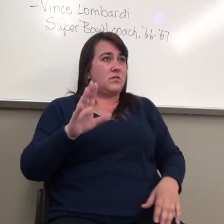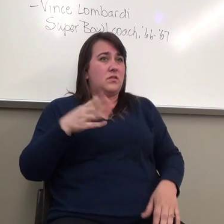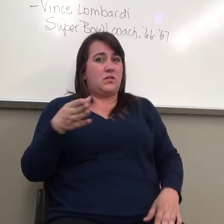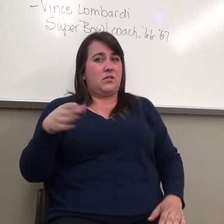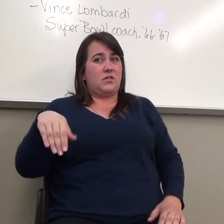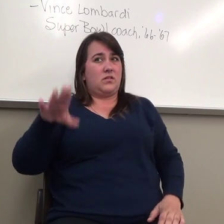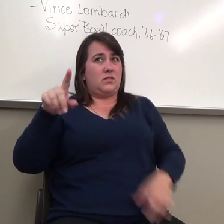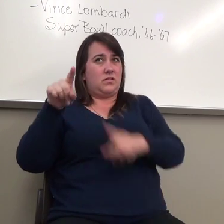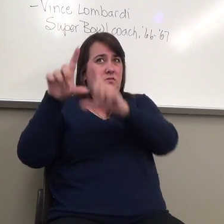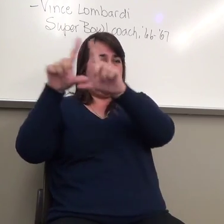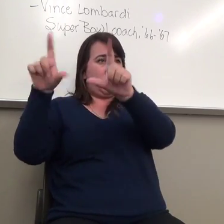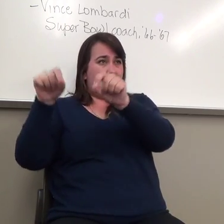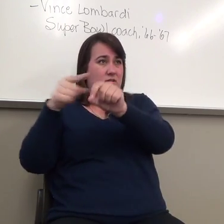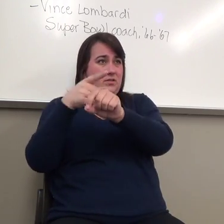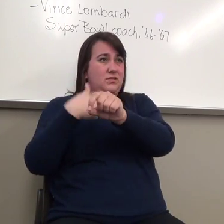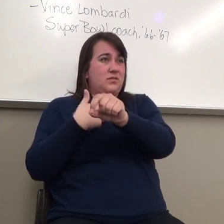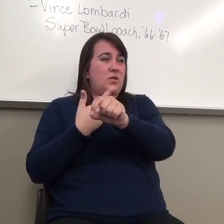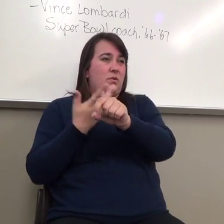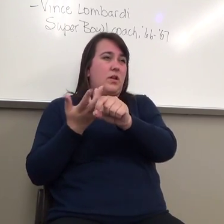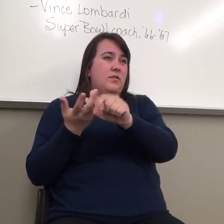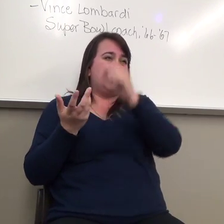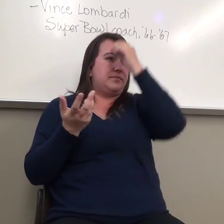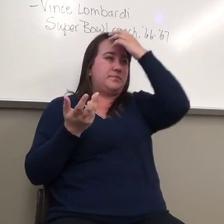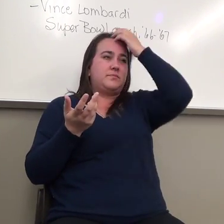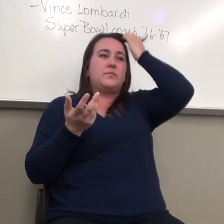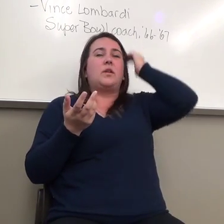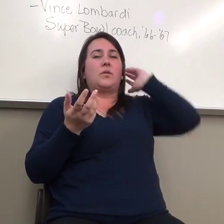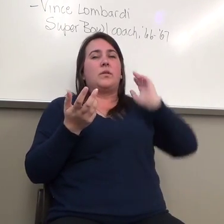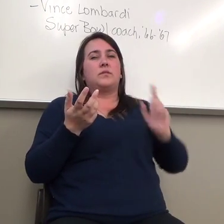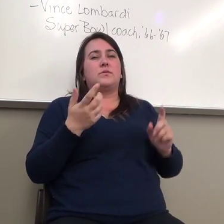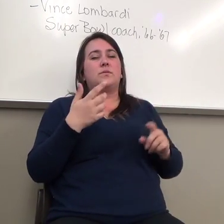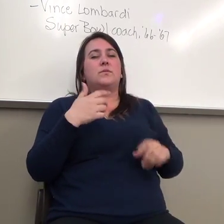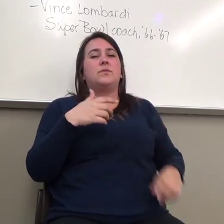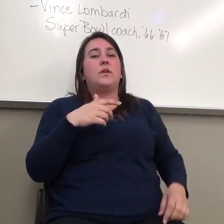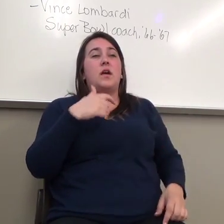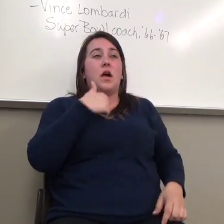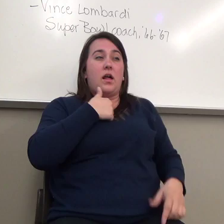actually taking a class on how to do this. So if I go into that class,